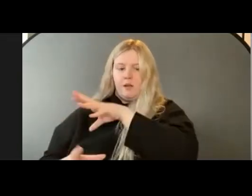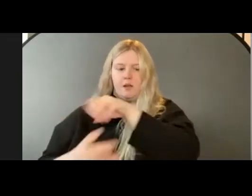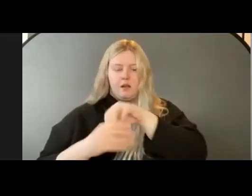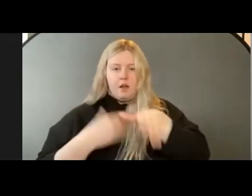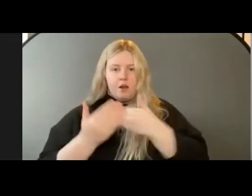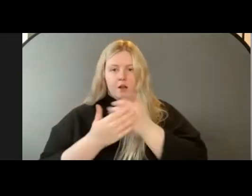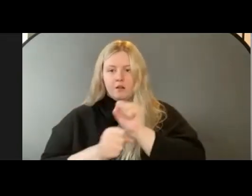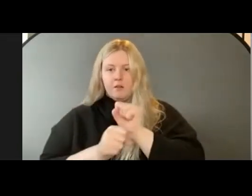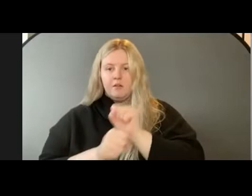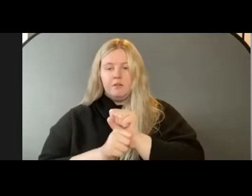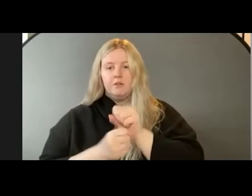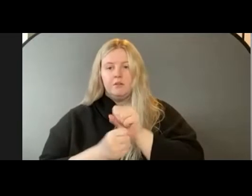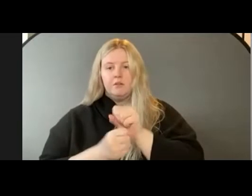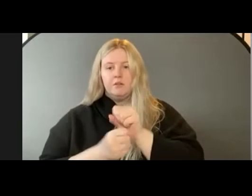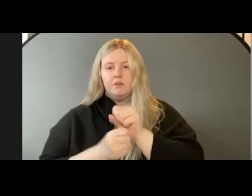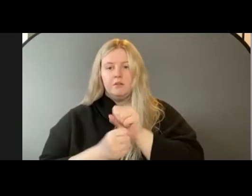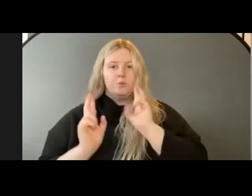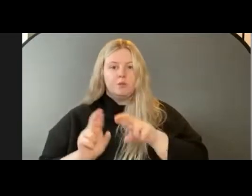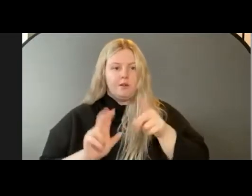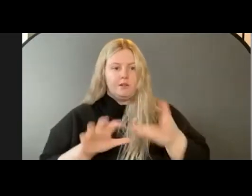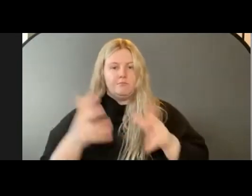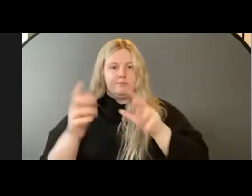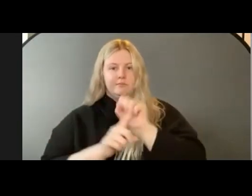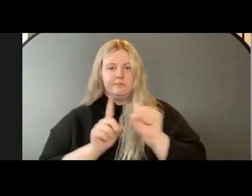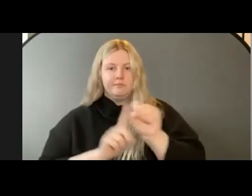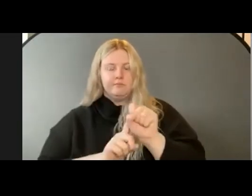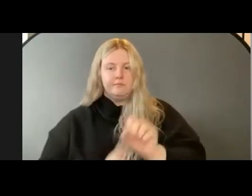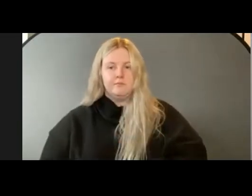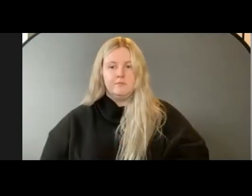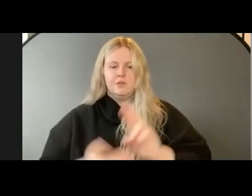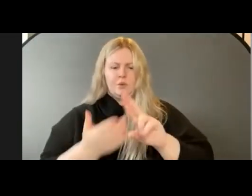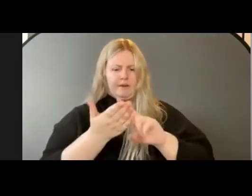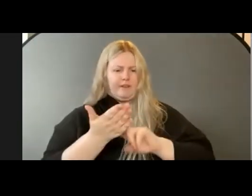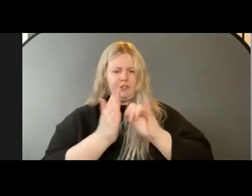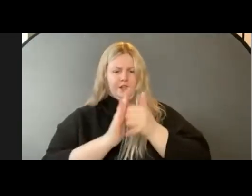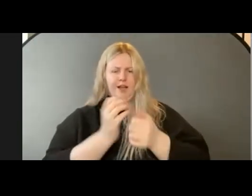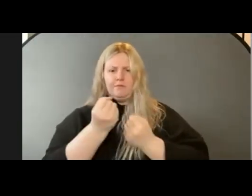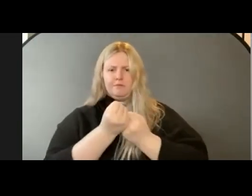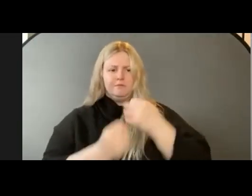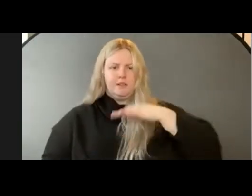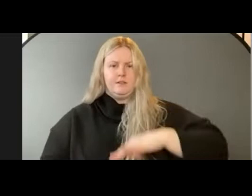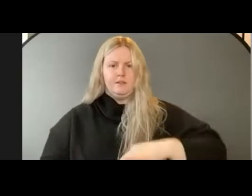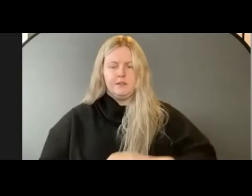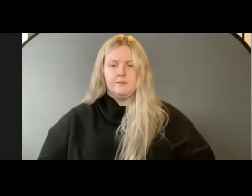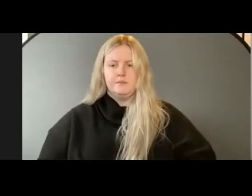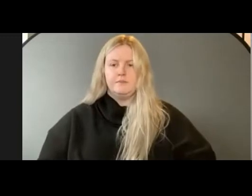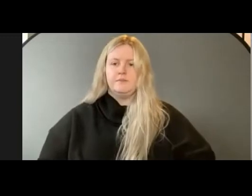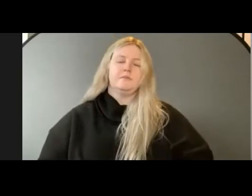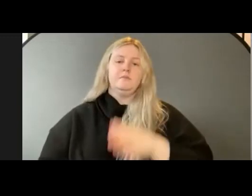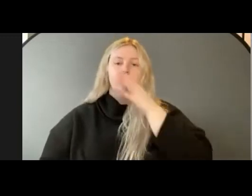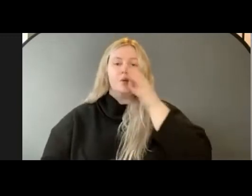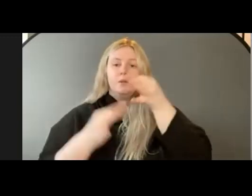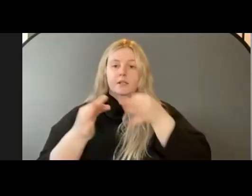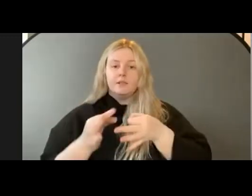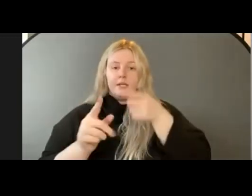to respond to disasters. So how would a convention help? A convention would recognize that specific protocols are needed for